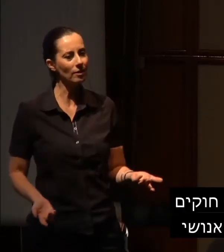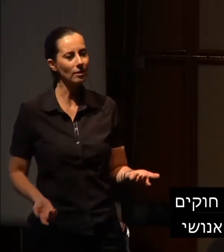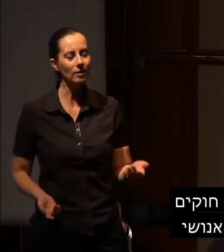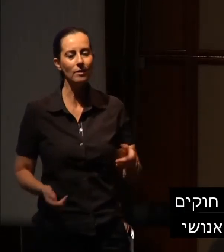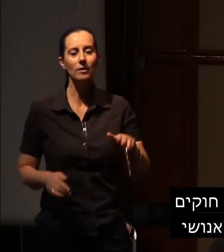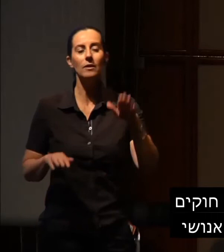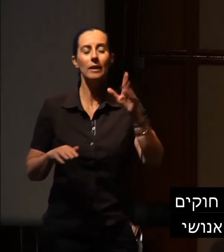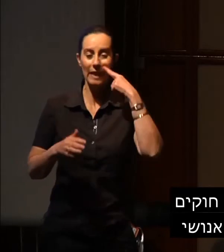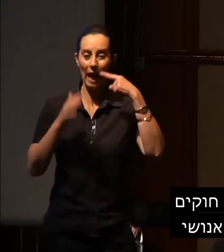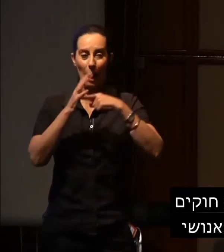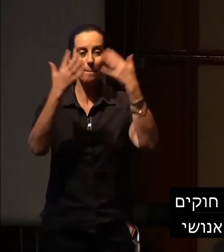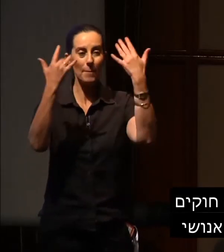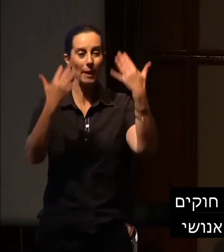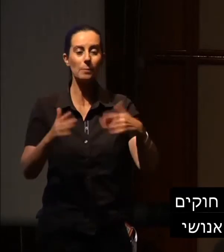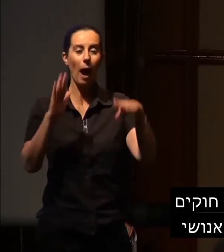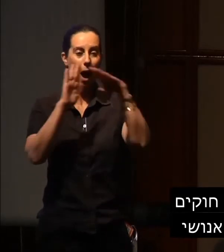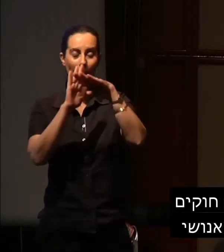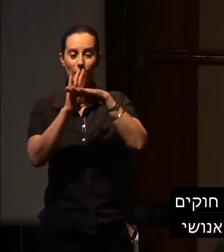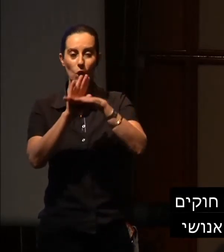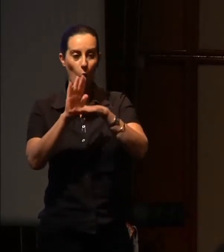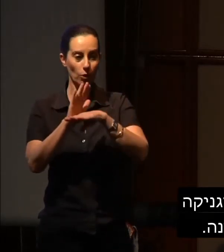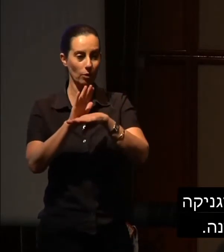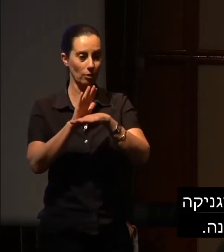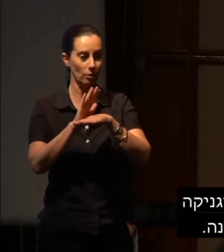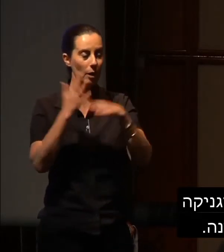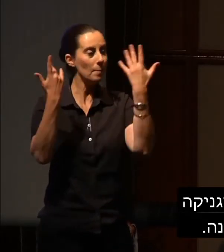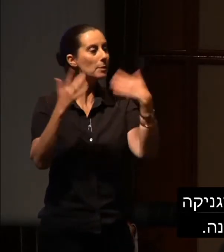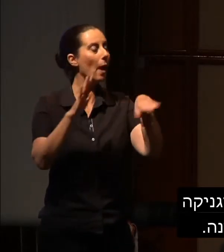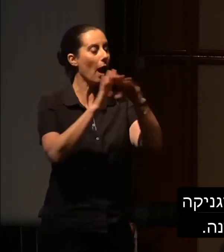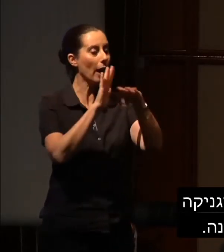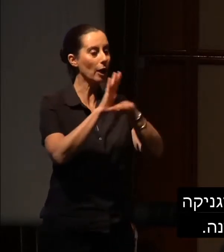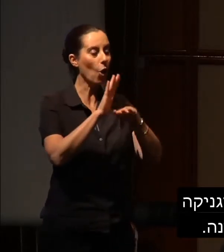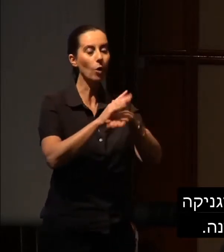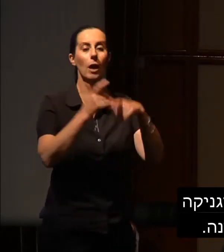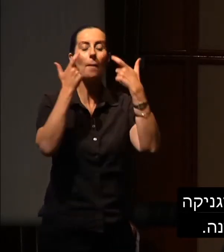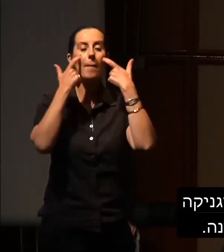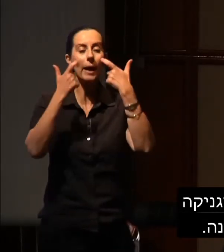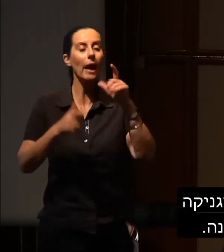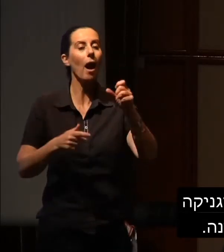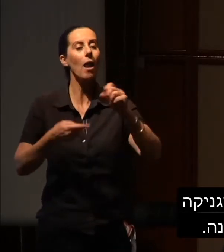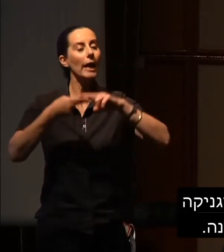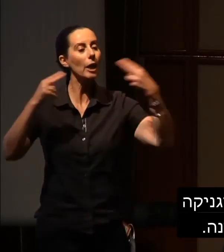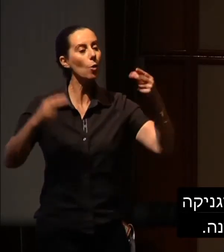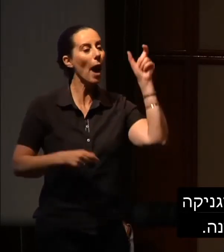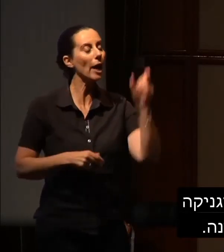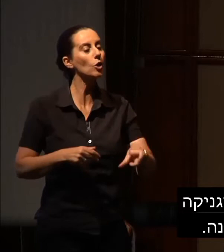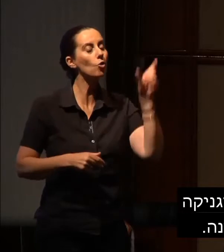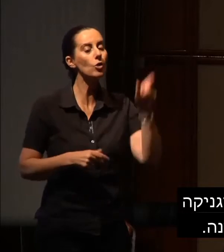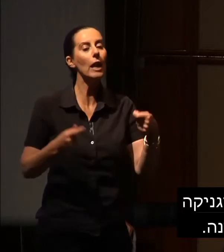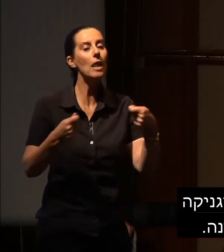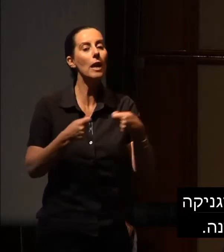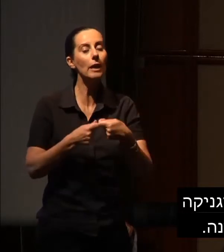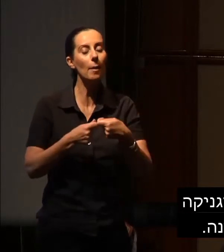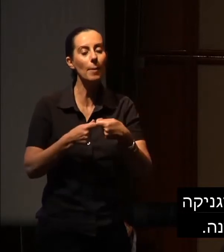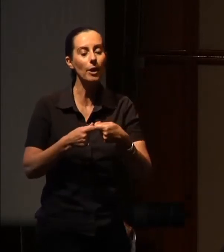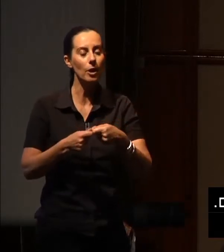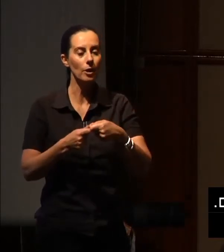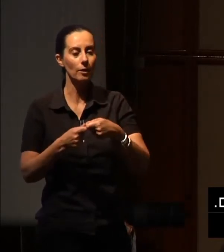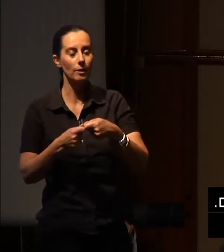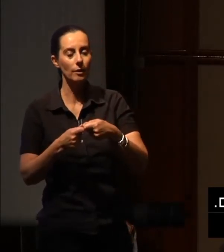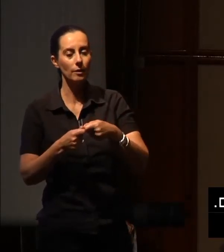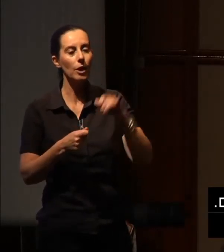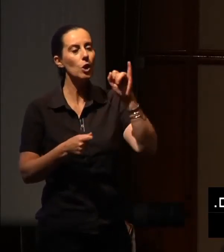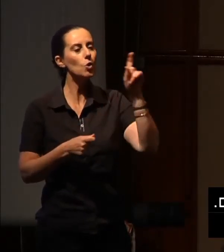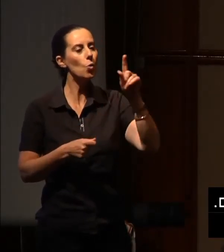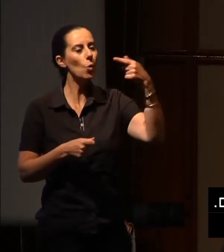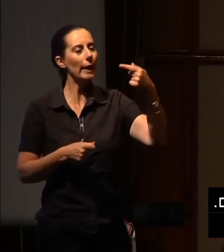of legislation about the protection of the human genome and like making sure that like eugenics like does not come into the picture. There